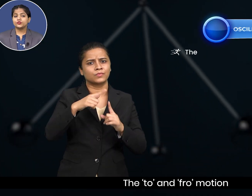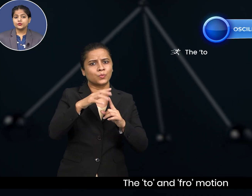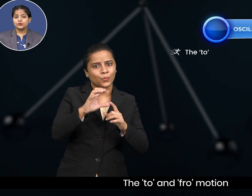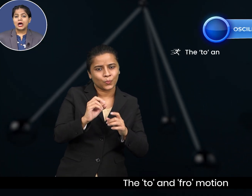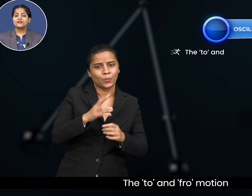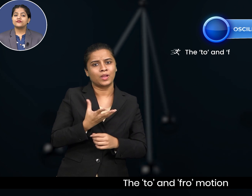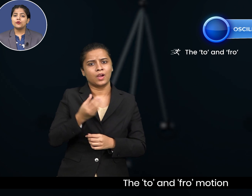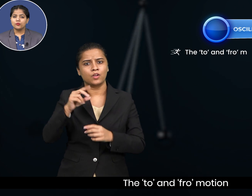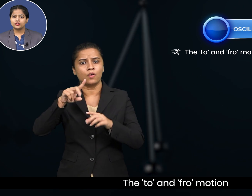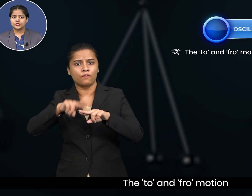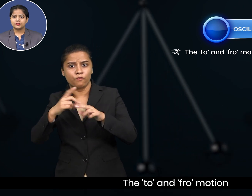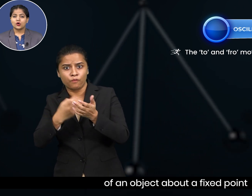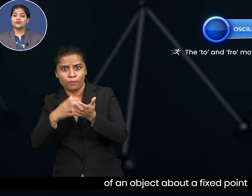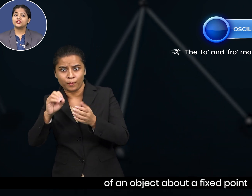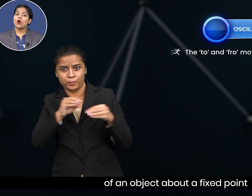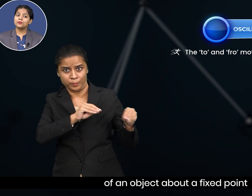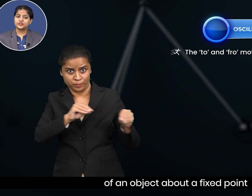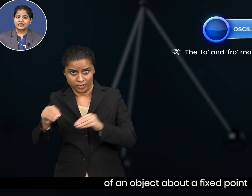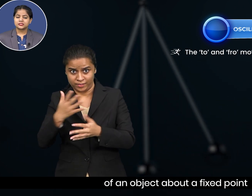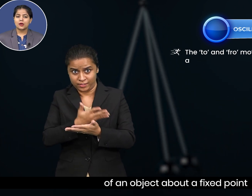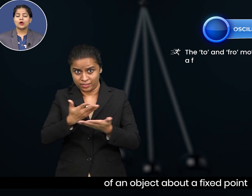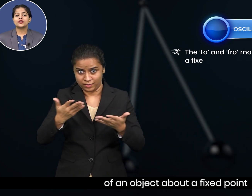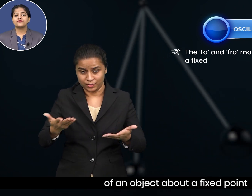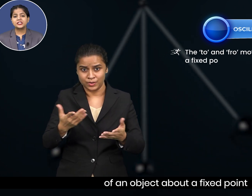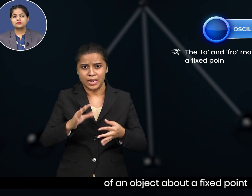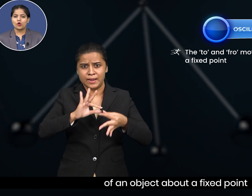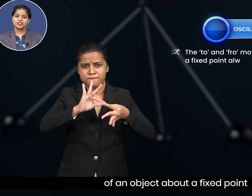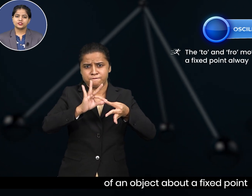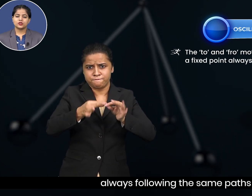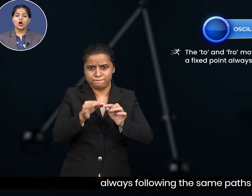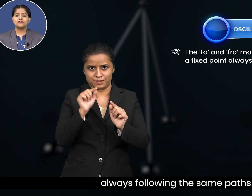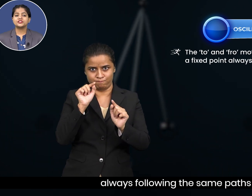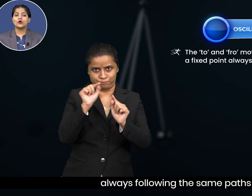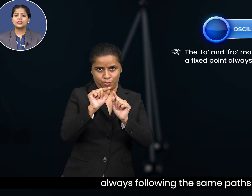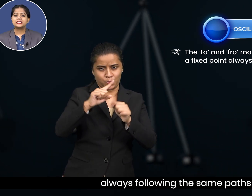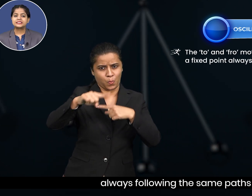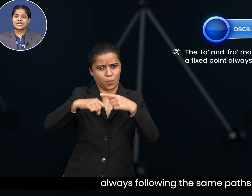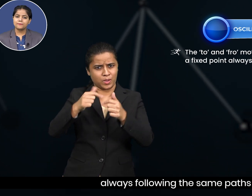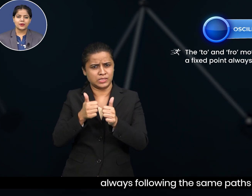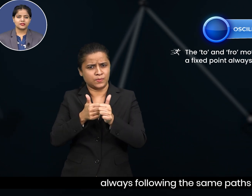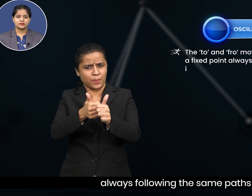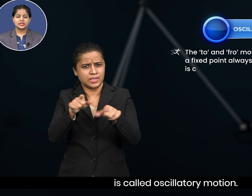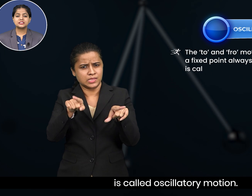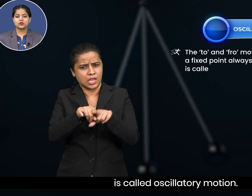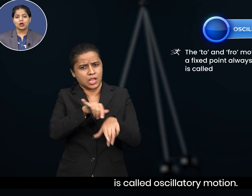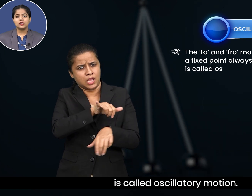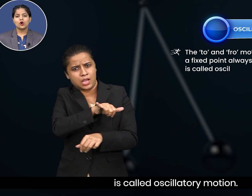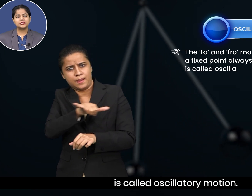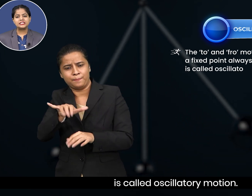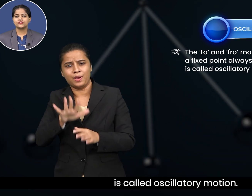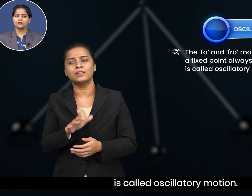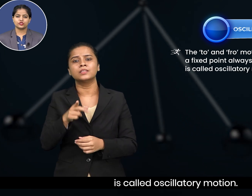The to and fro motion of an object about a fixed point, always following the same path, is